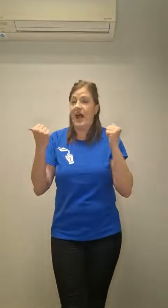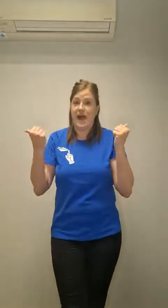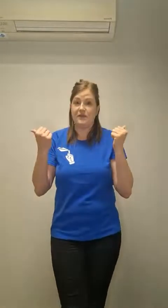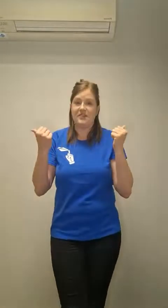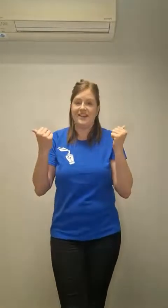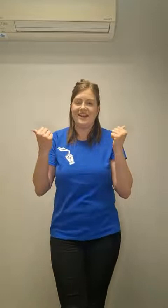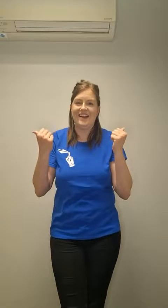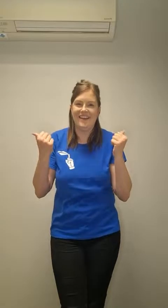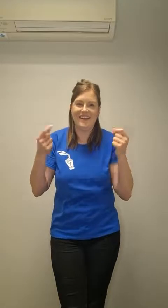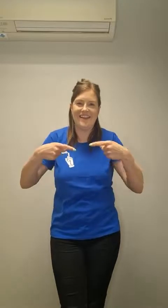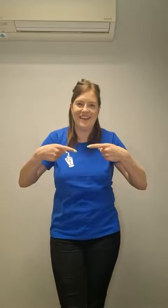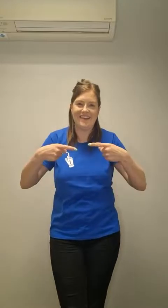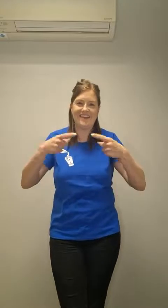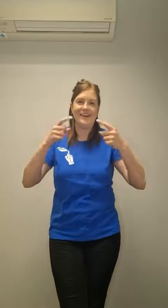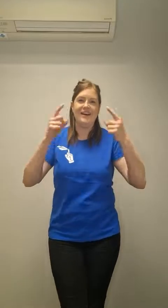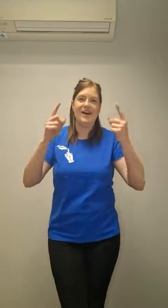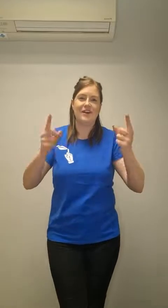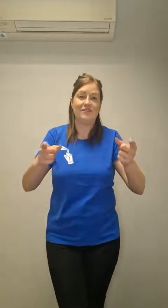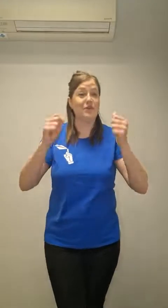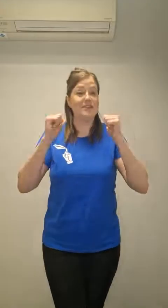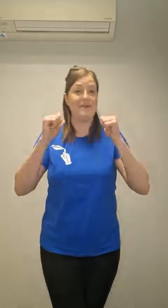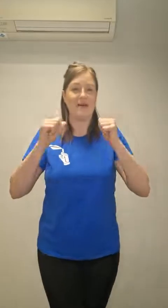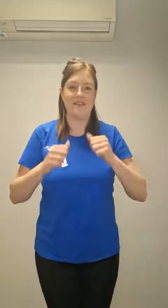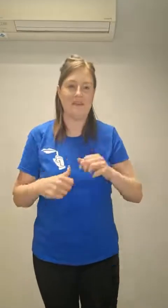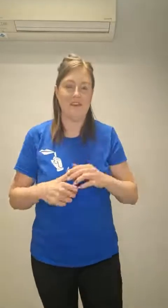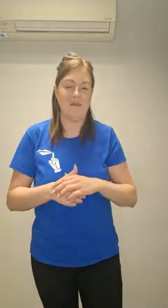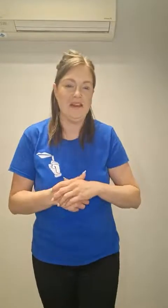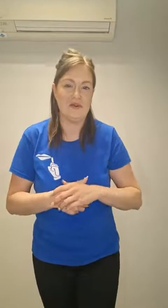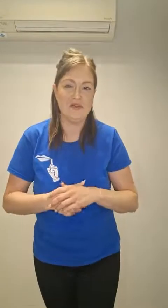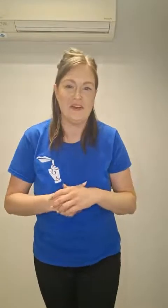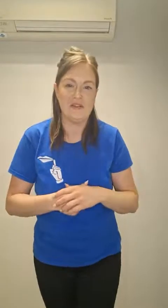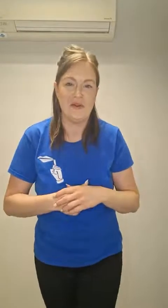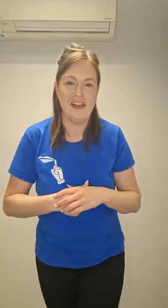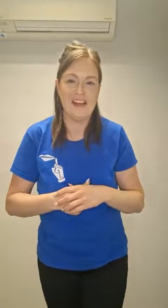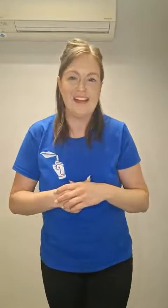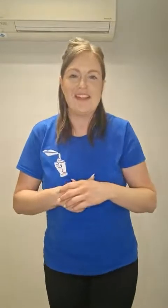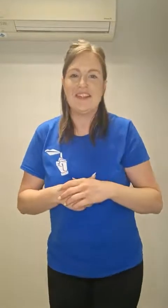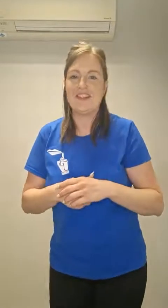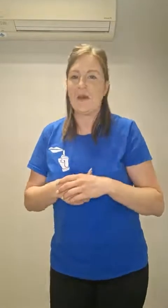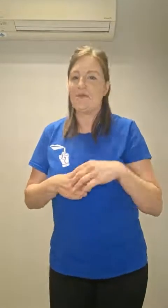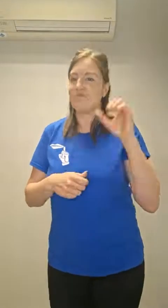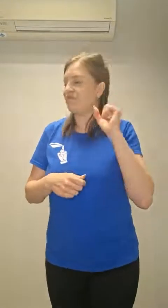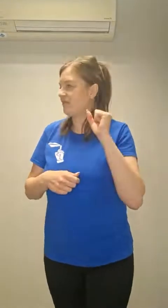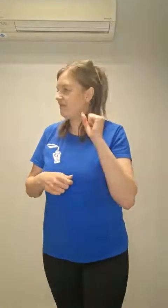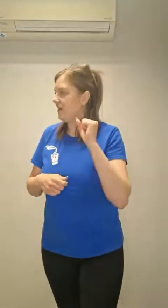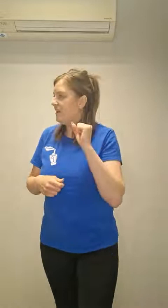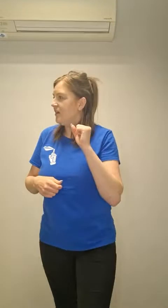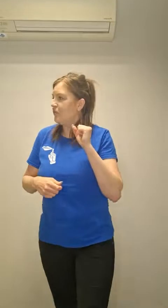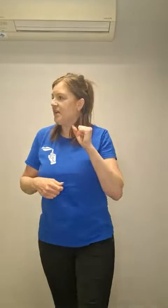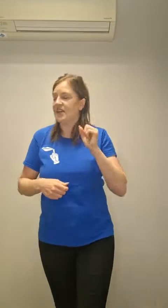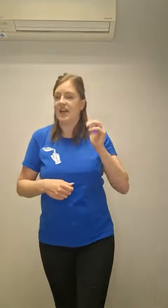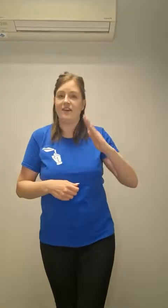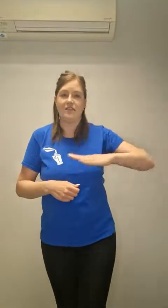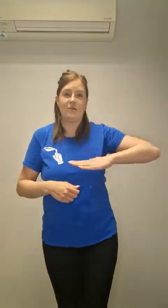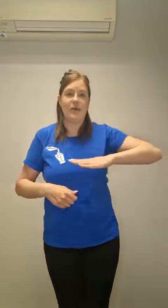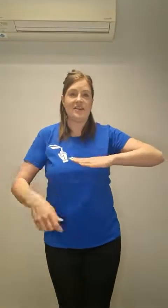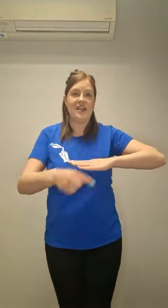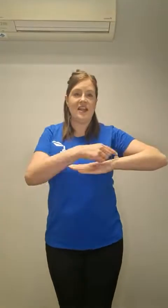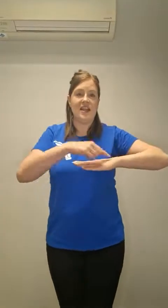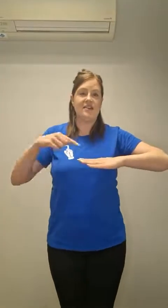out, in, forwards and backwards. I completely lost train of thought there. So we can have them pointing in towards